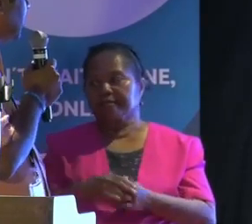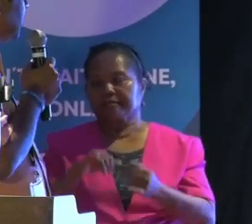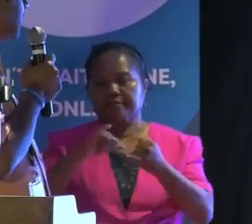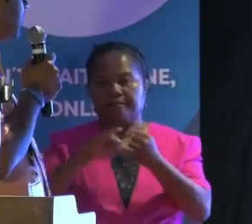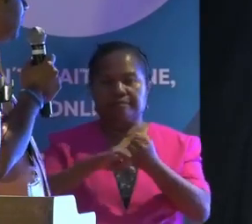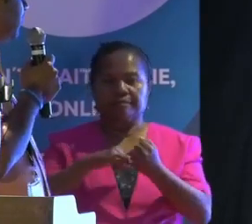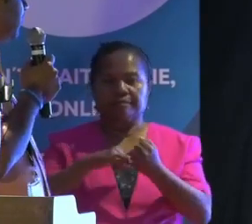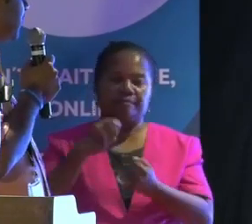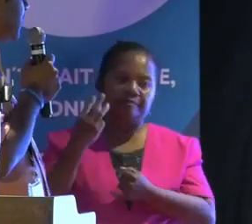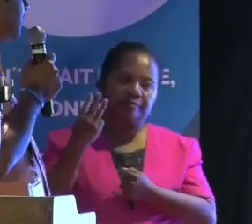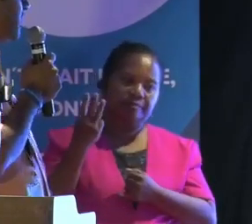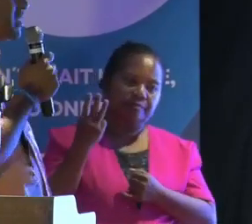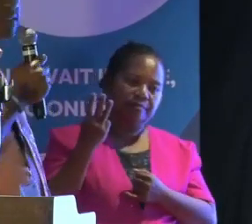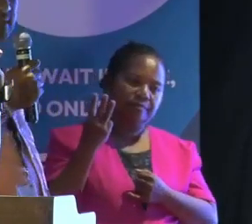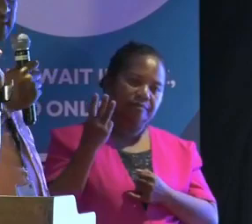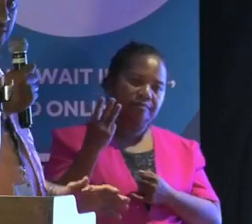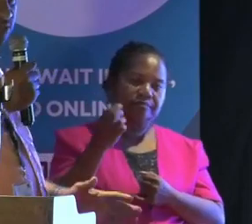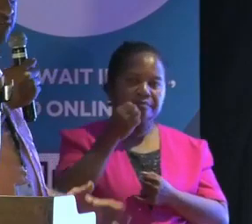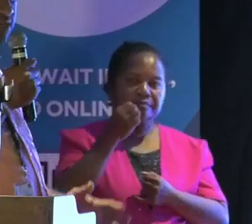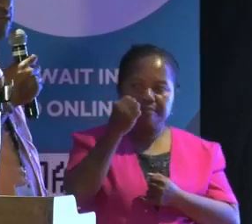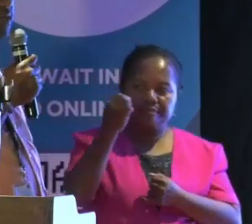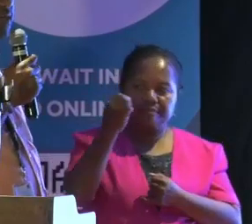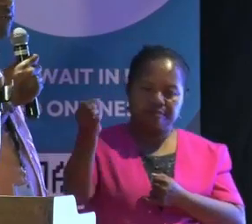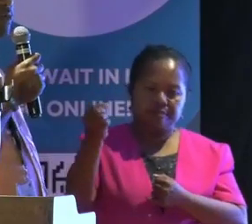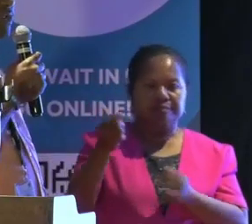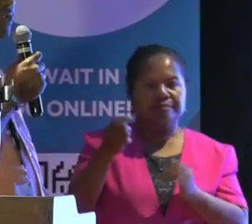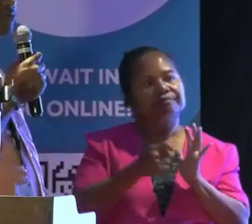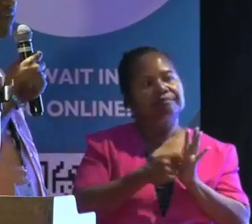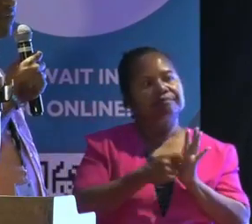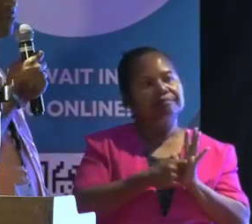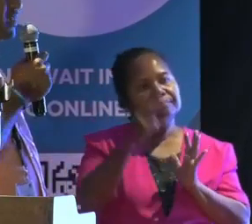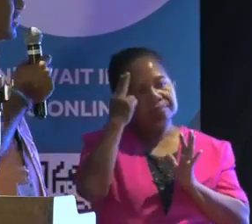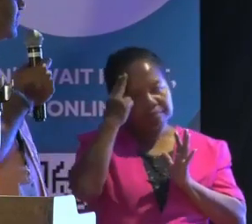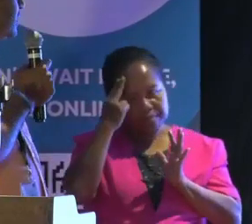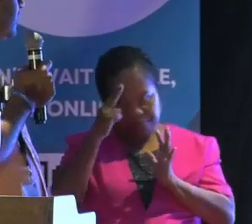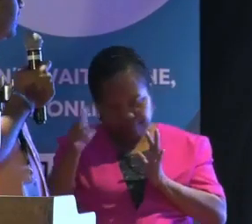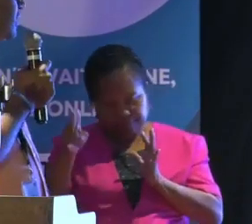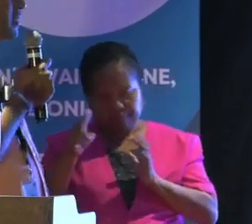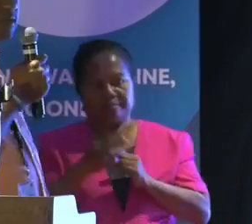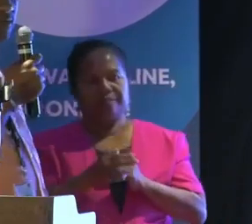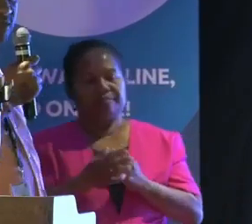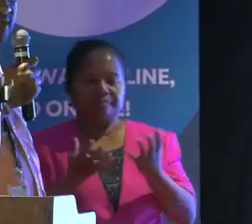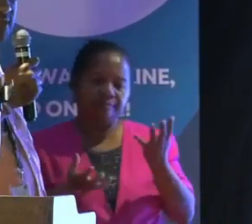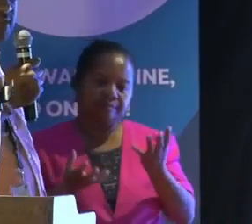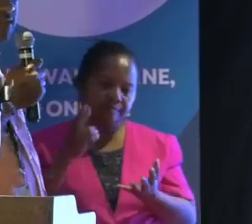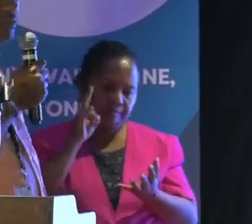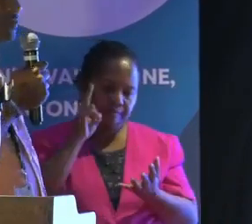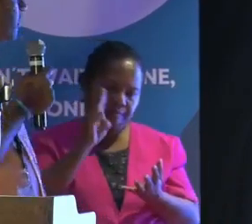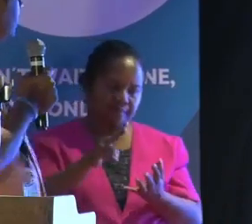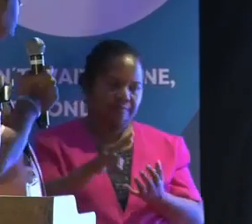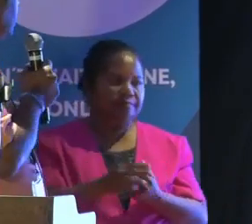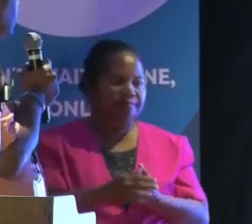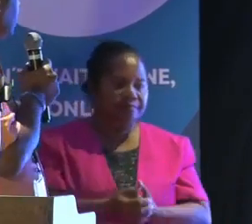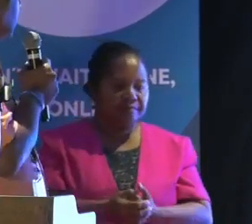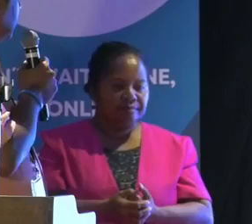form claiming for the dependents. You check the names of the dependents and then you action it. A